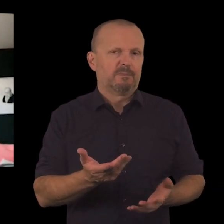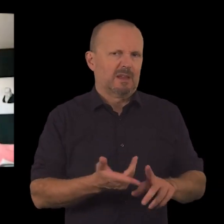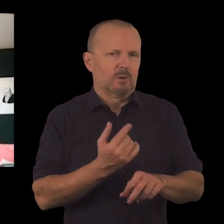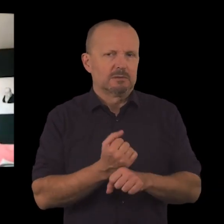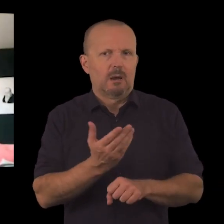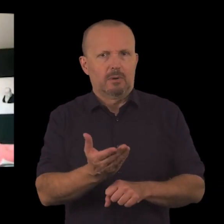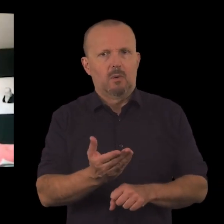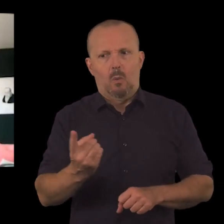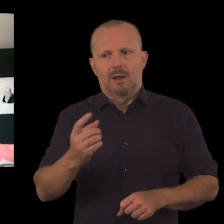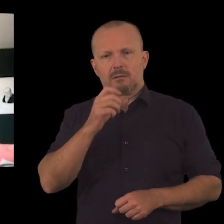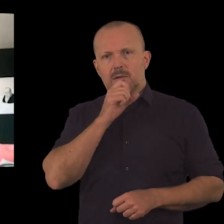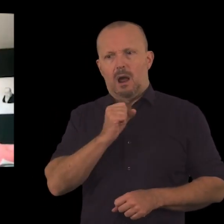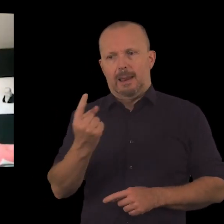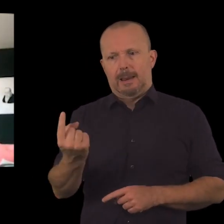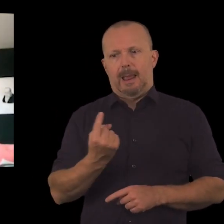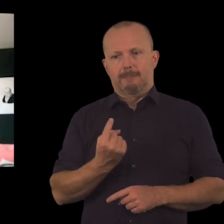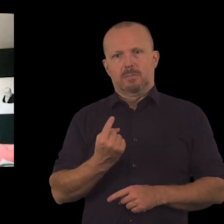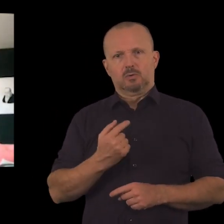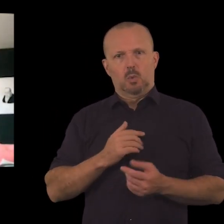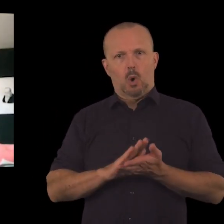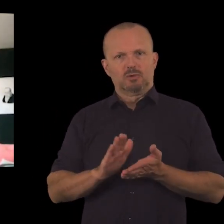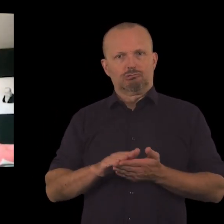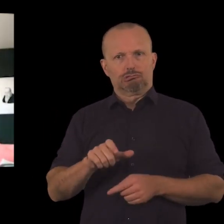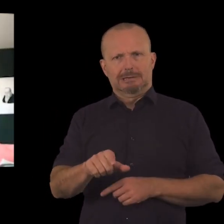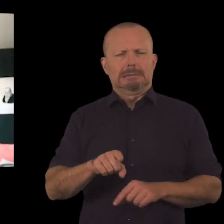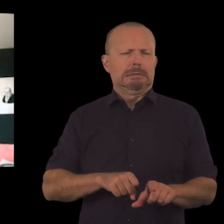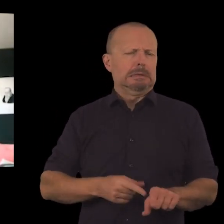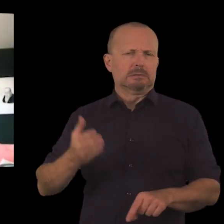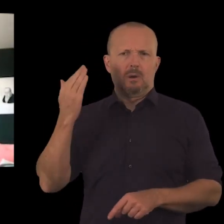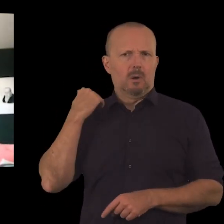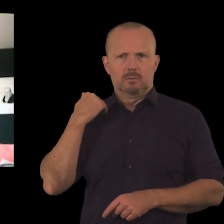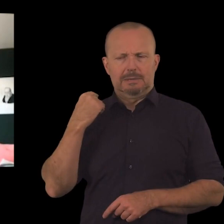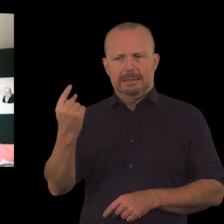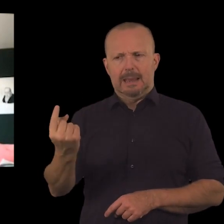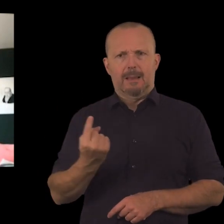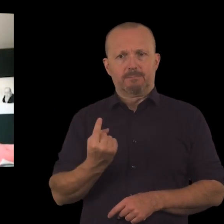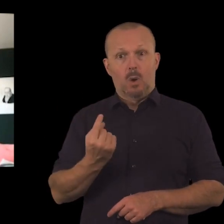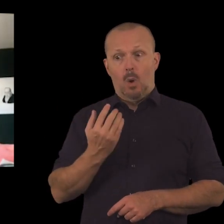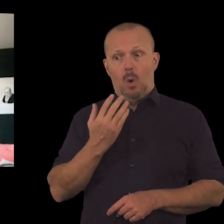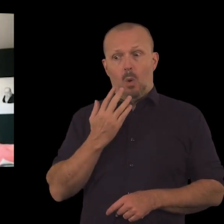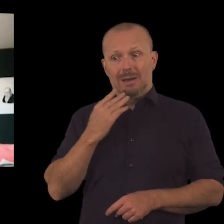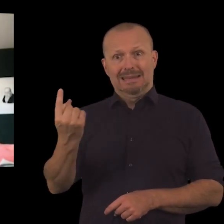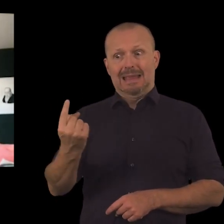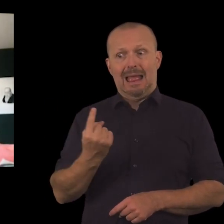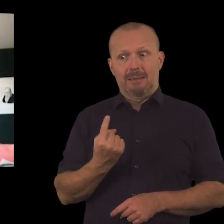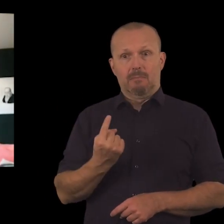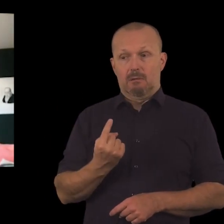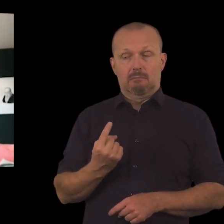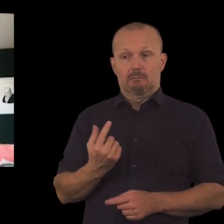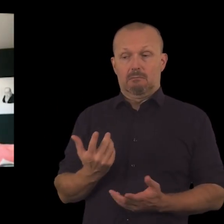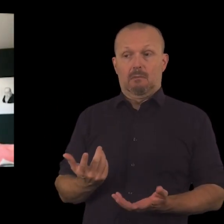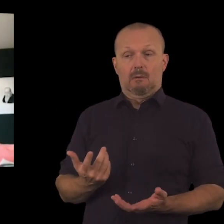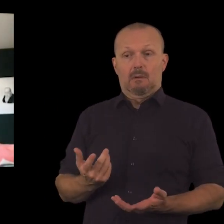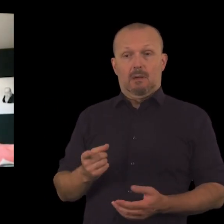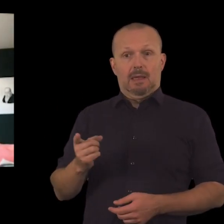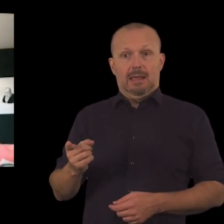we had a guy come into the Hobson Street session years ago, and when he came in, it was amazing that he walked through the